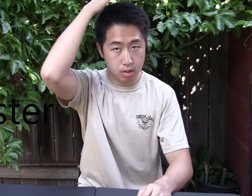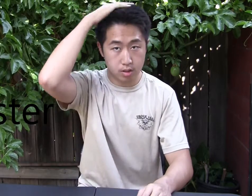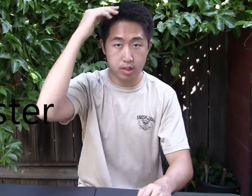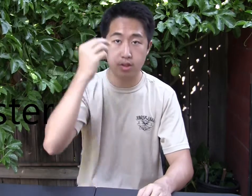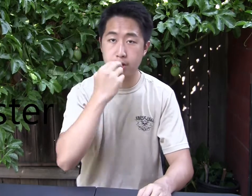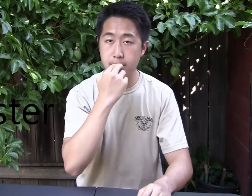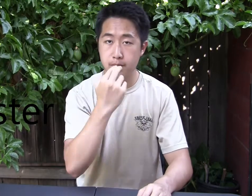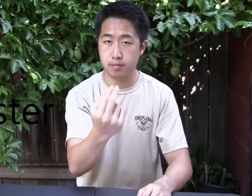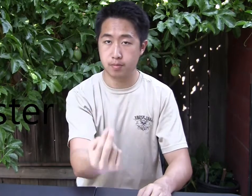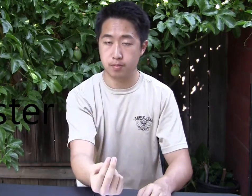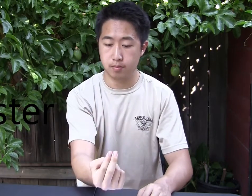Sister.